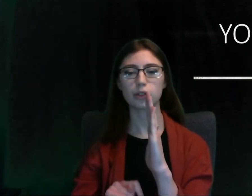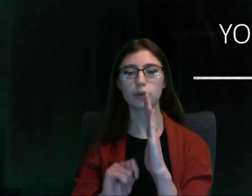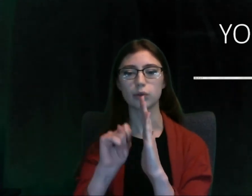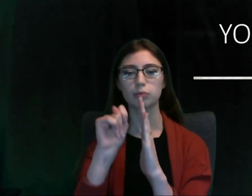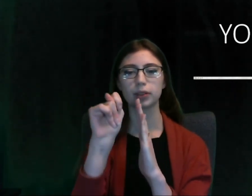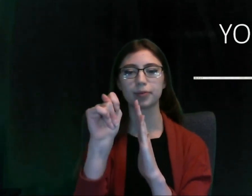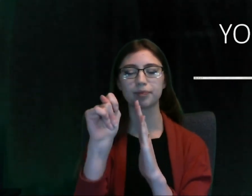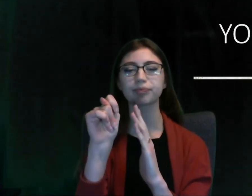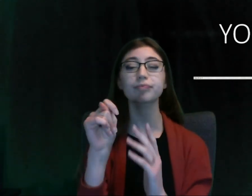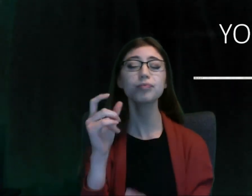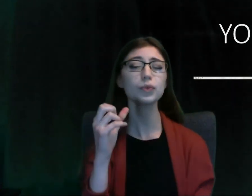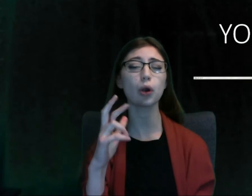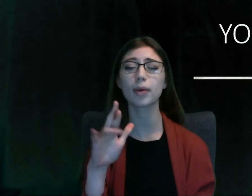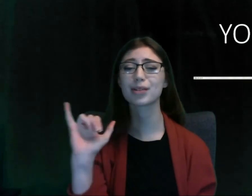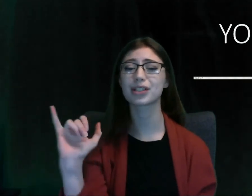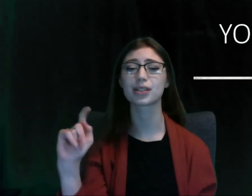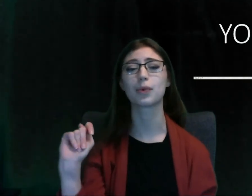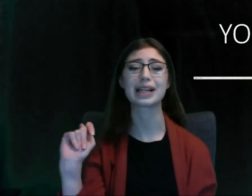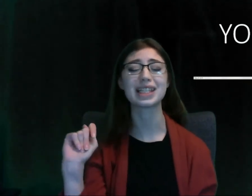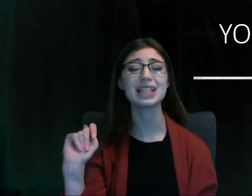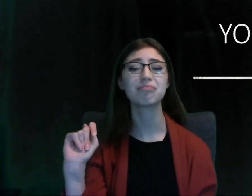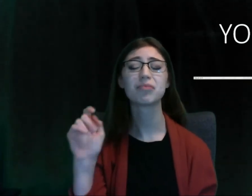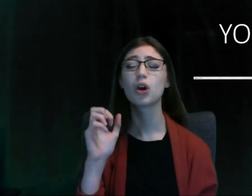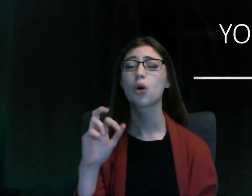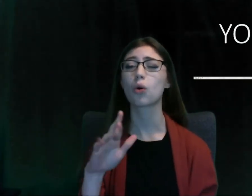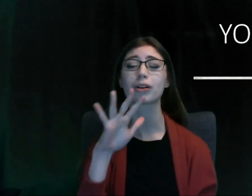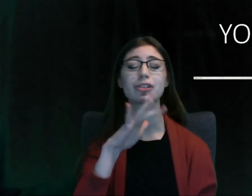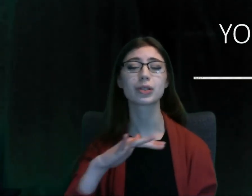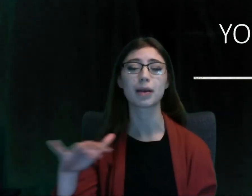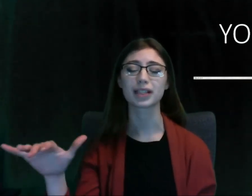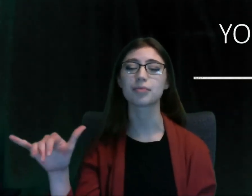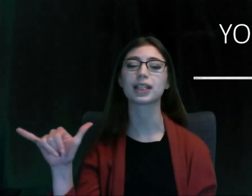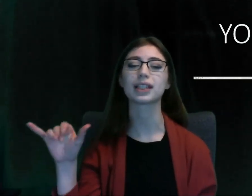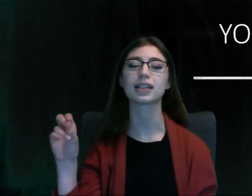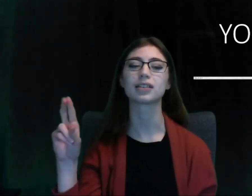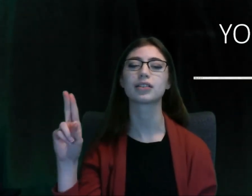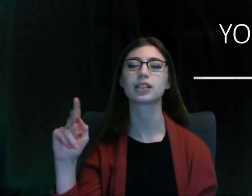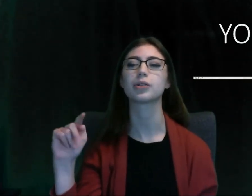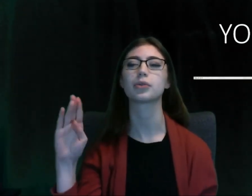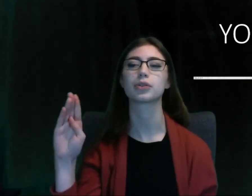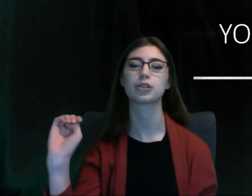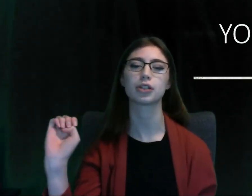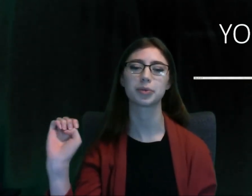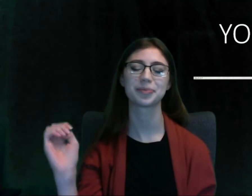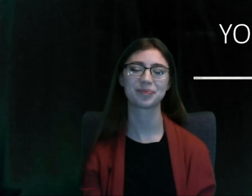YouTube. Or maybe just YT, or to spell it completely, YouTube.